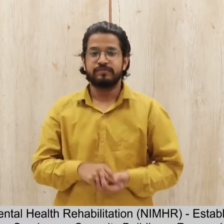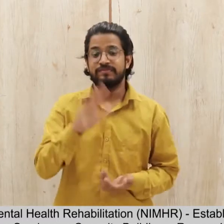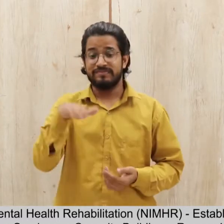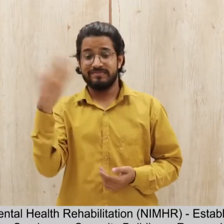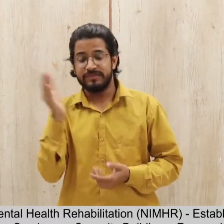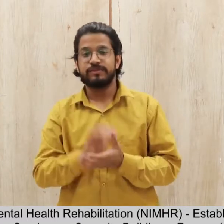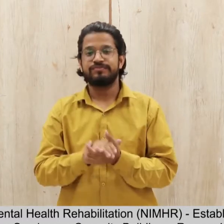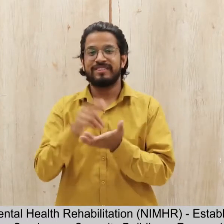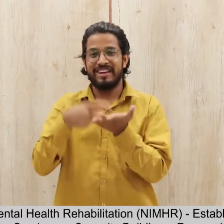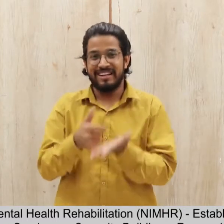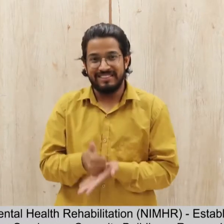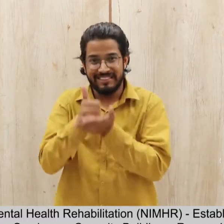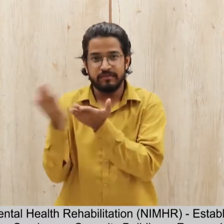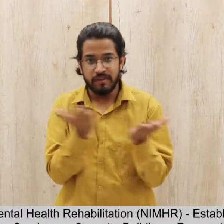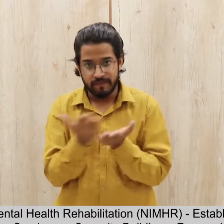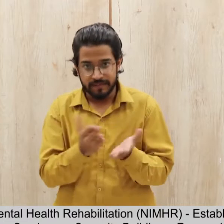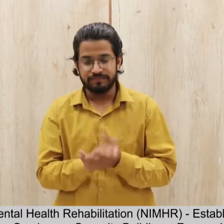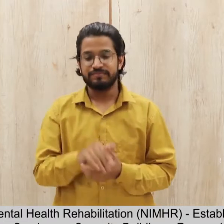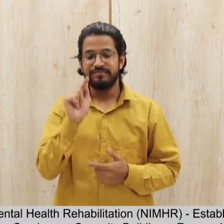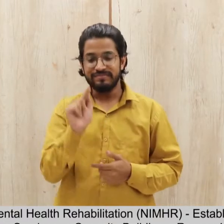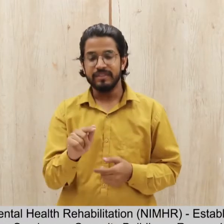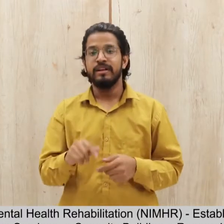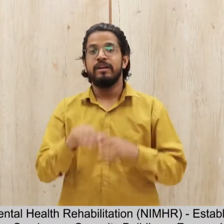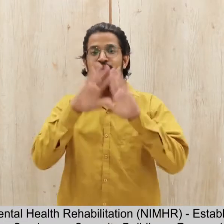Area of interest, rehabilitative services, capacity building,